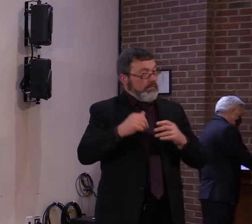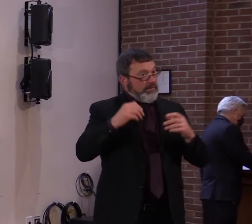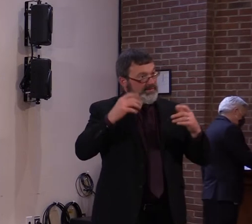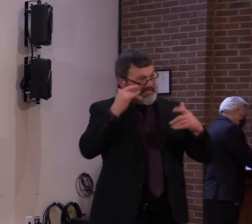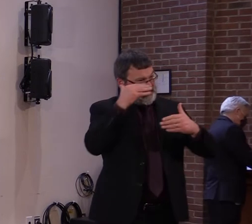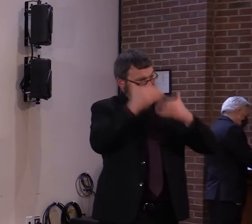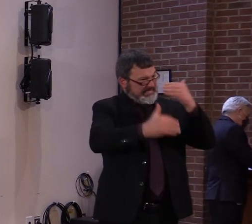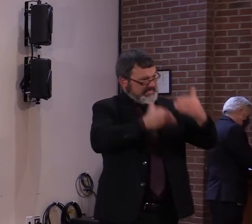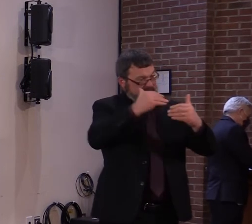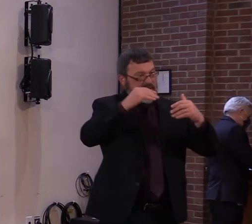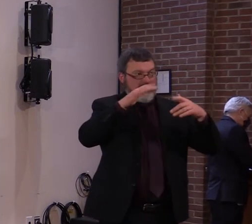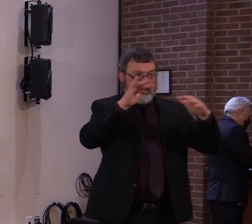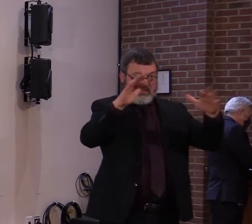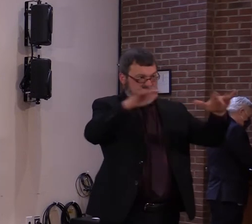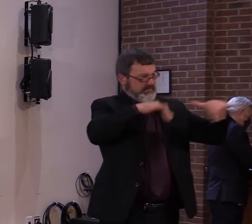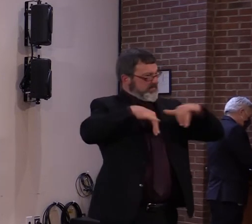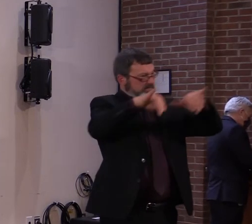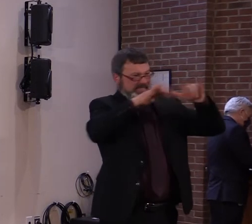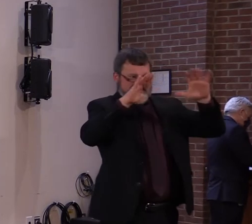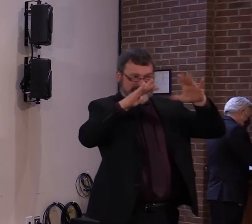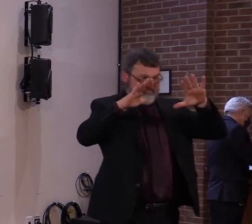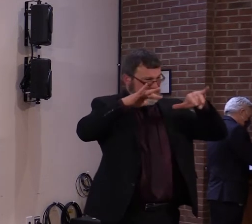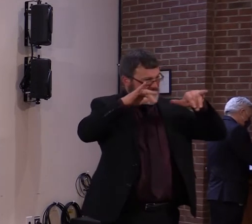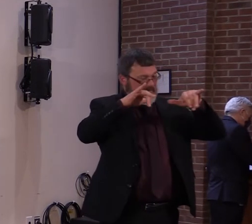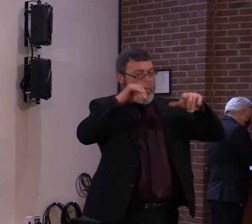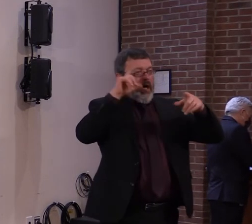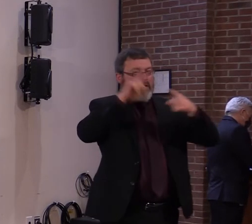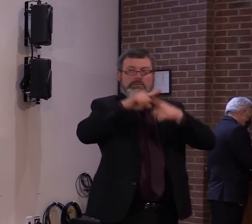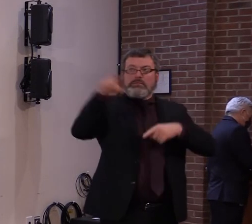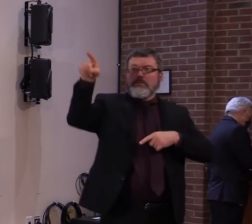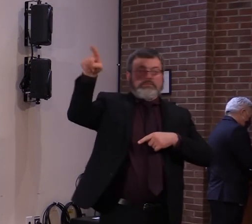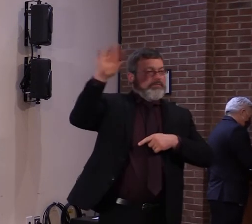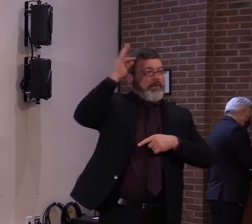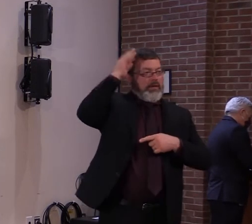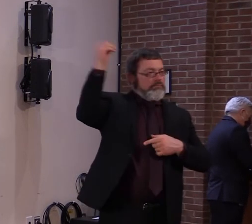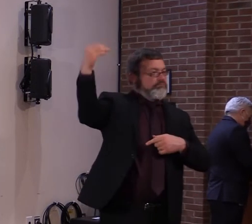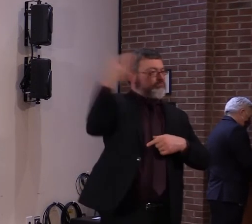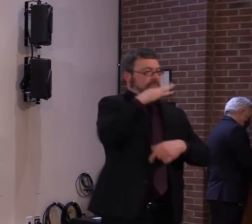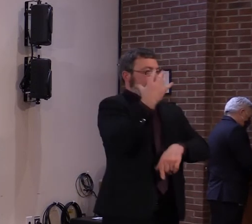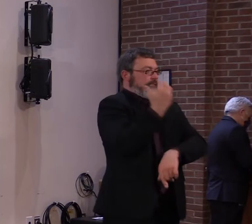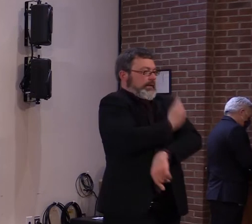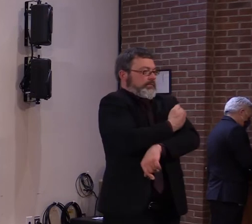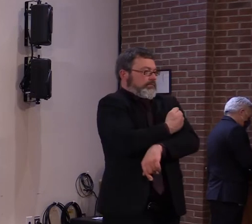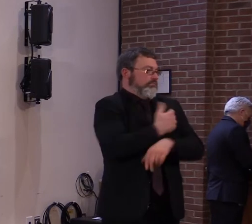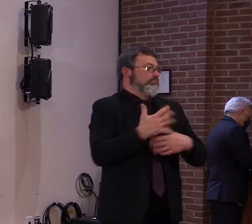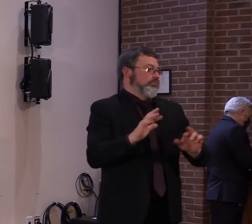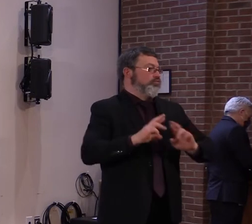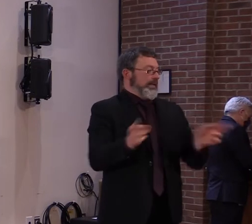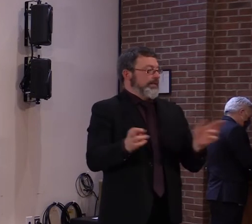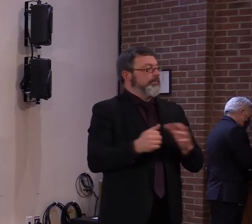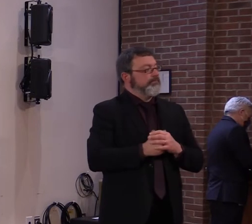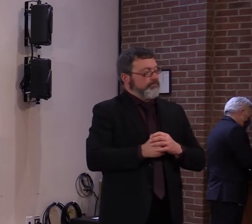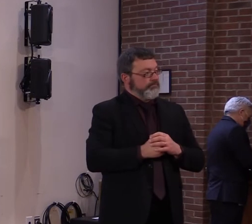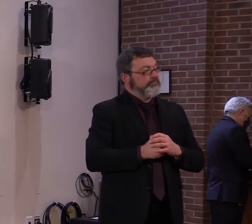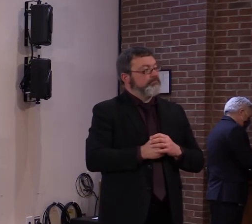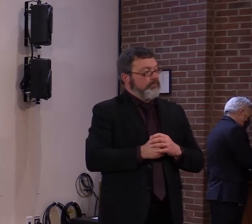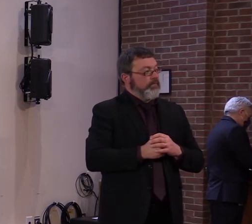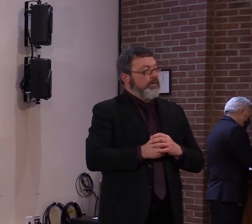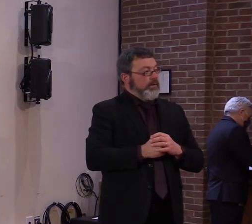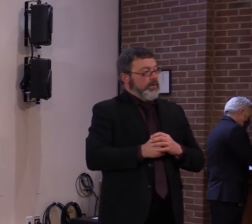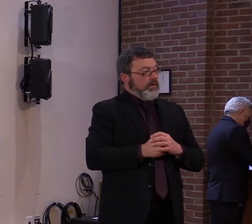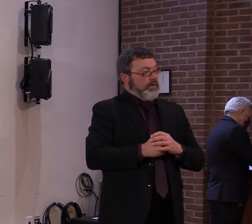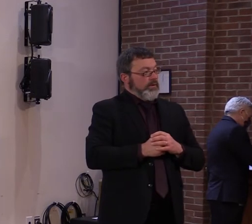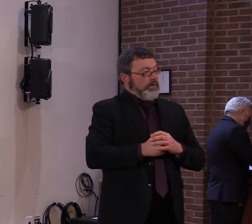distributed. And I also would say we won't know whether we're having an